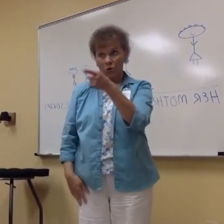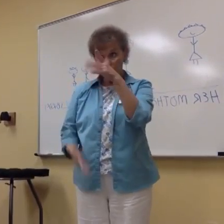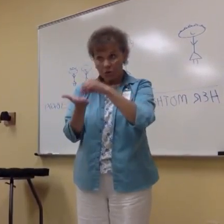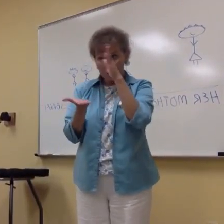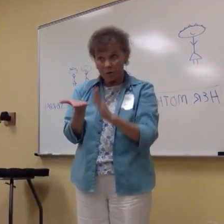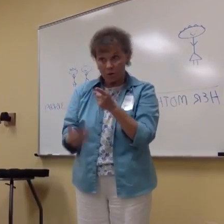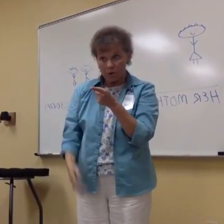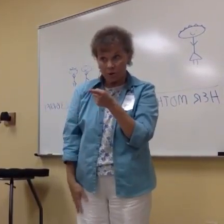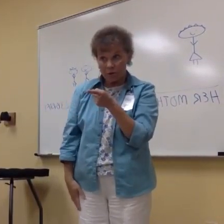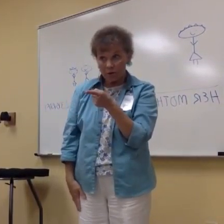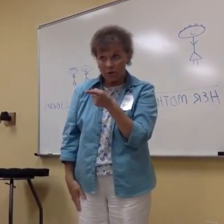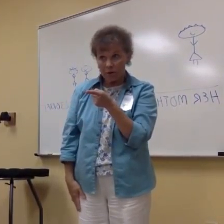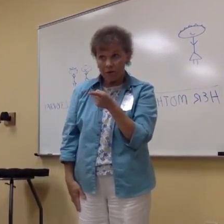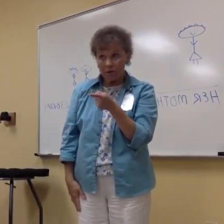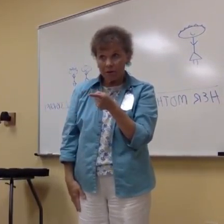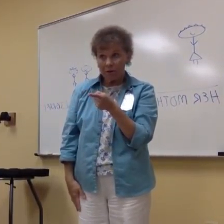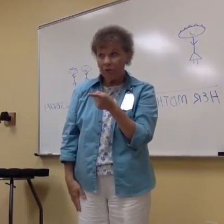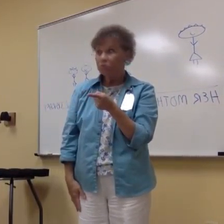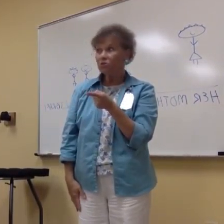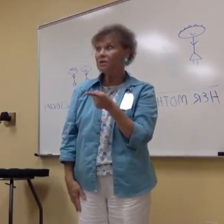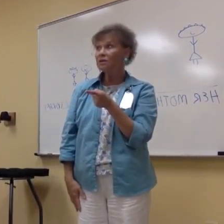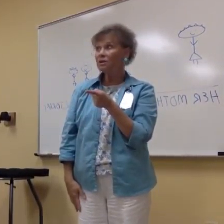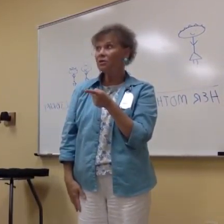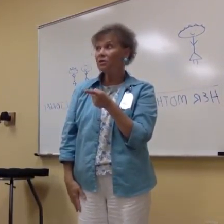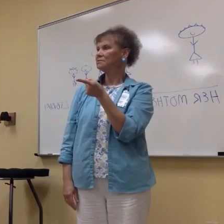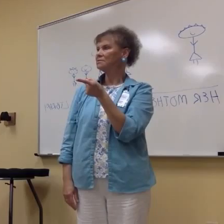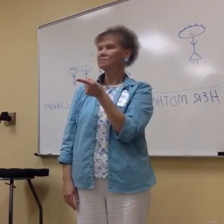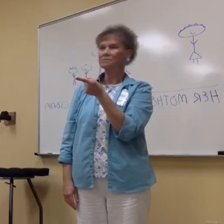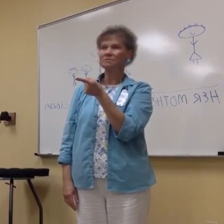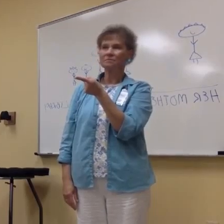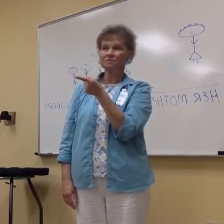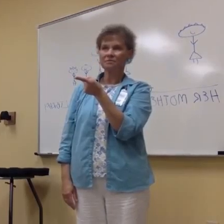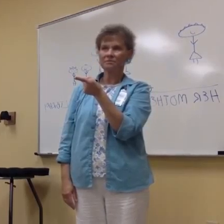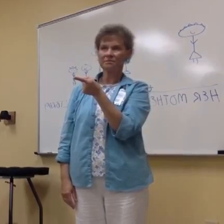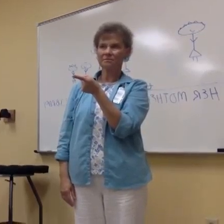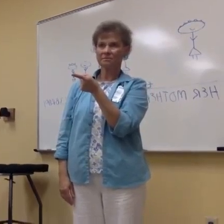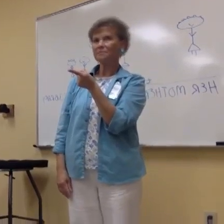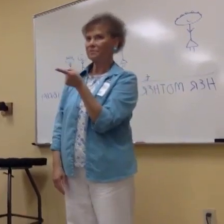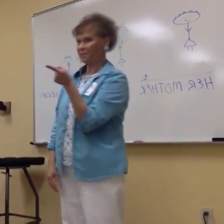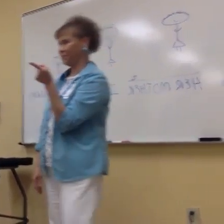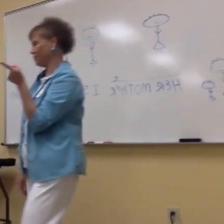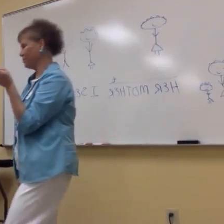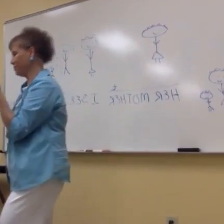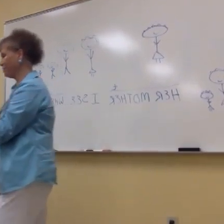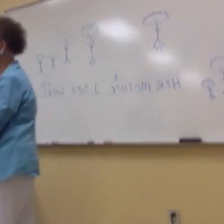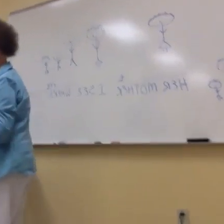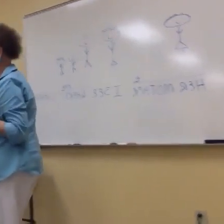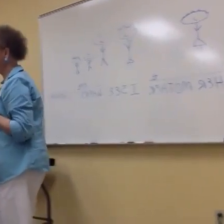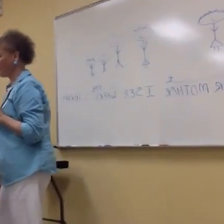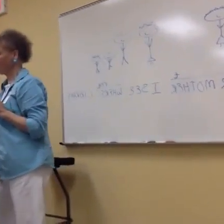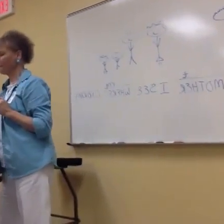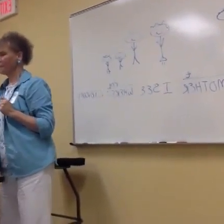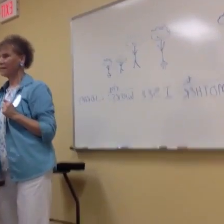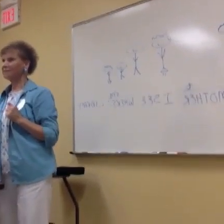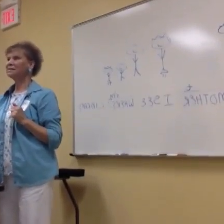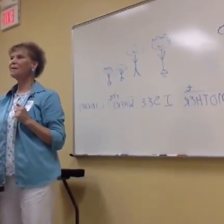Will a question style like that be on our future tests? Could be. Could